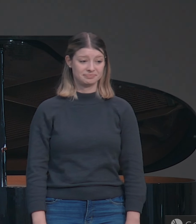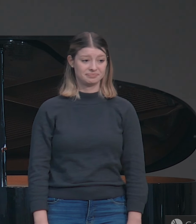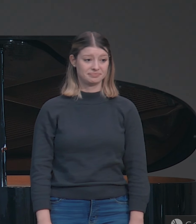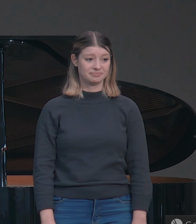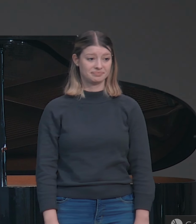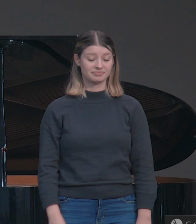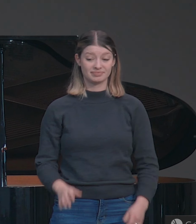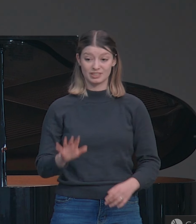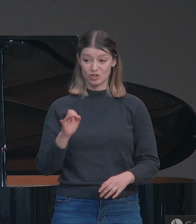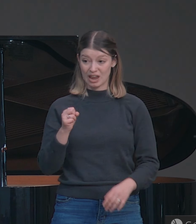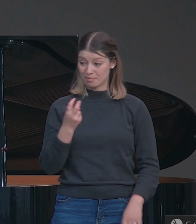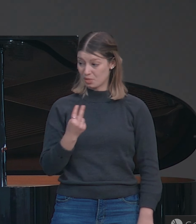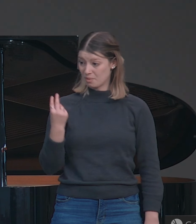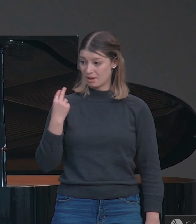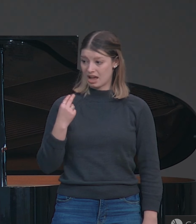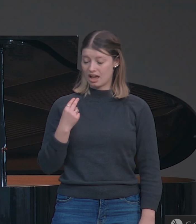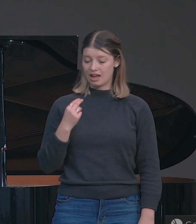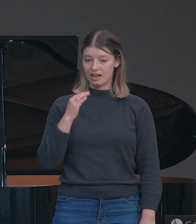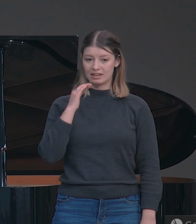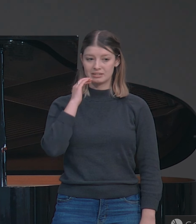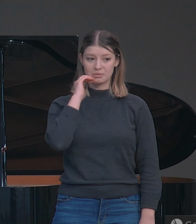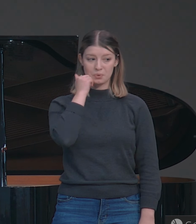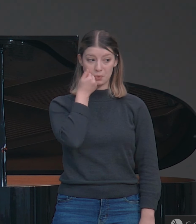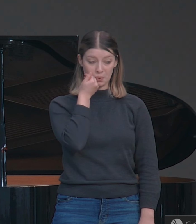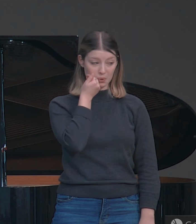I think he looked back on that with shame.